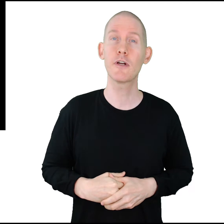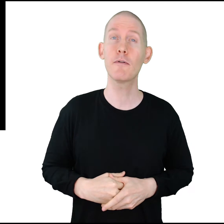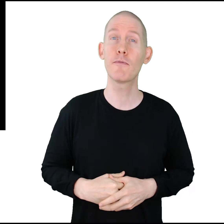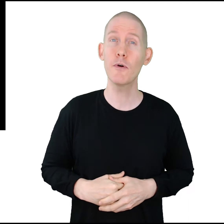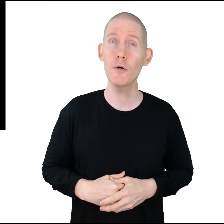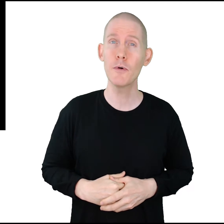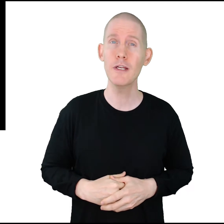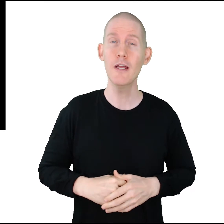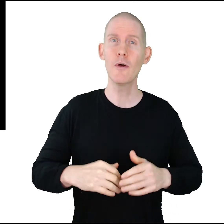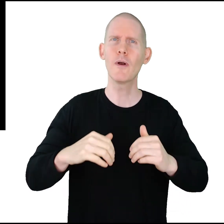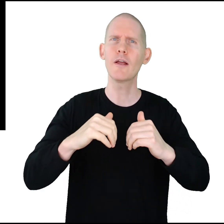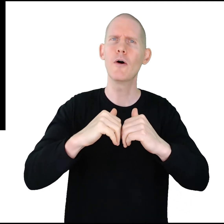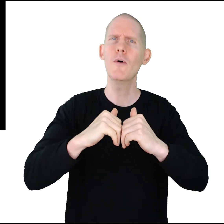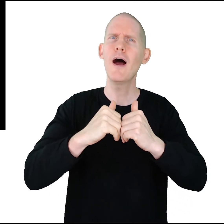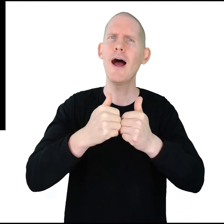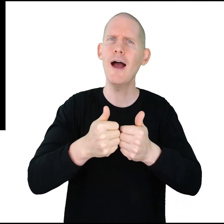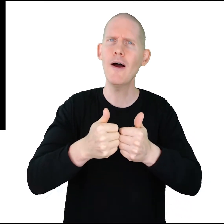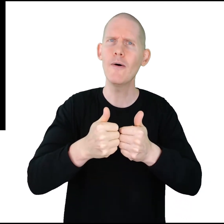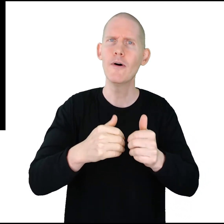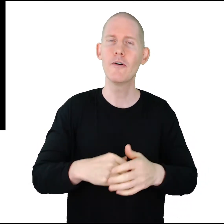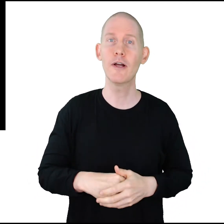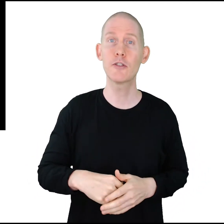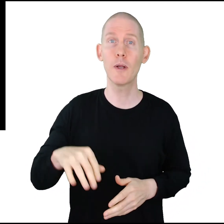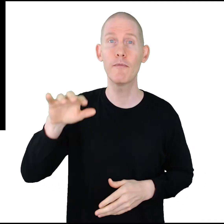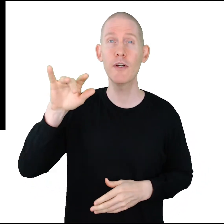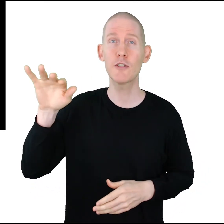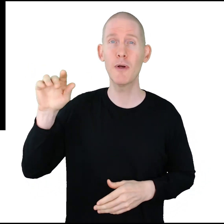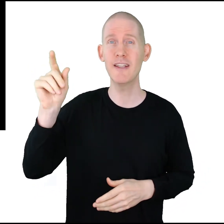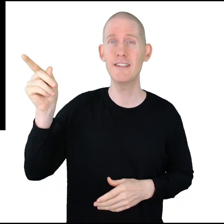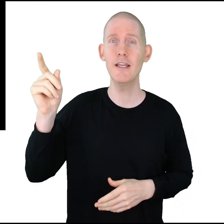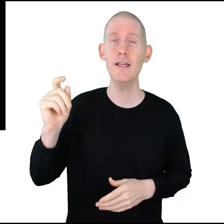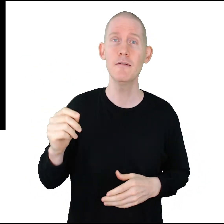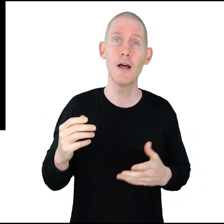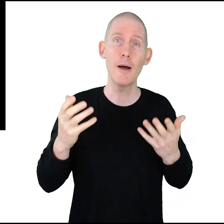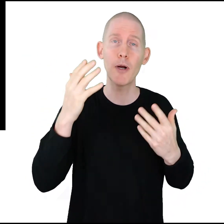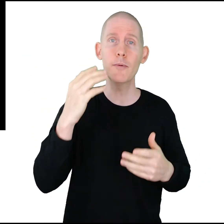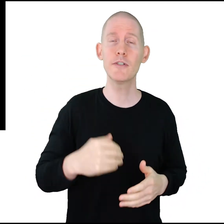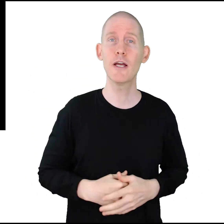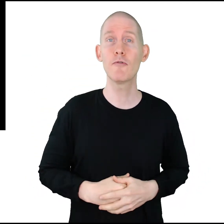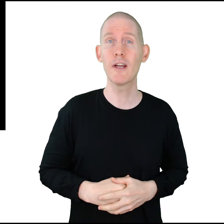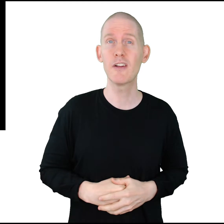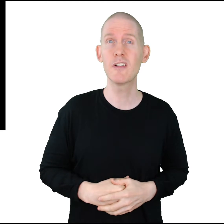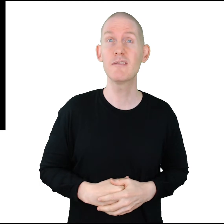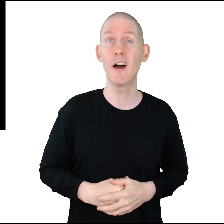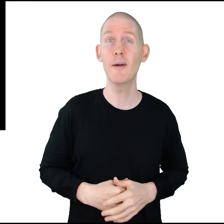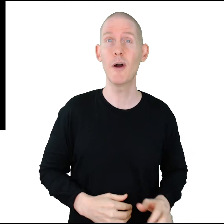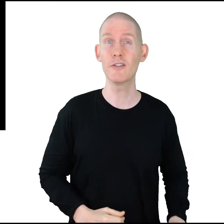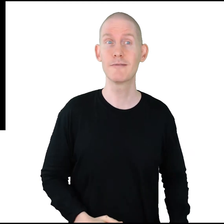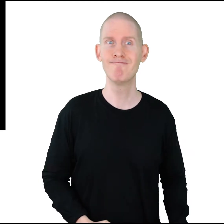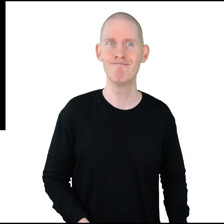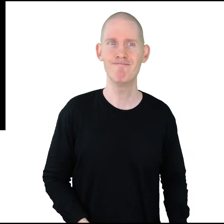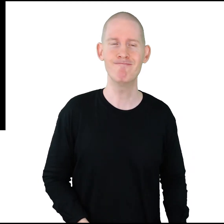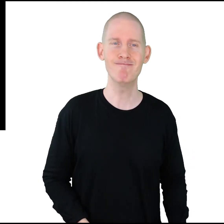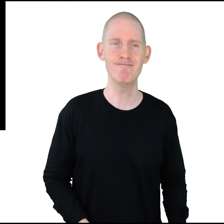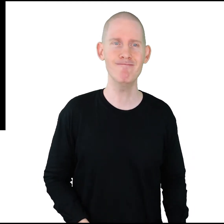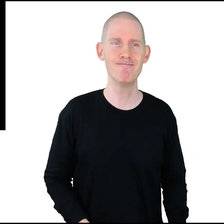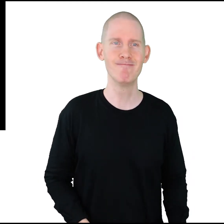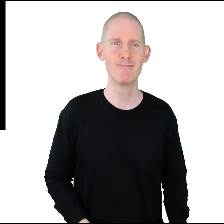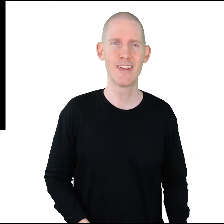start furrowing when I go how, right? So when I'm fingerspelling T, I'll probably just have regular eyebrows.